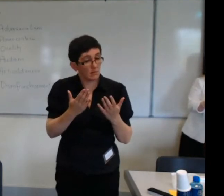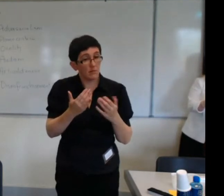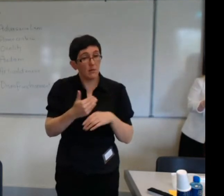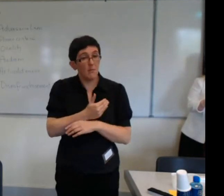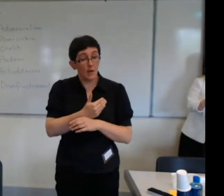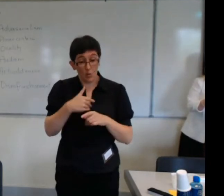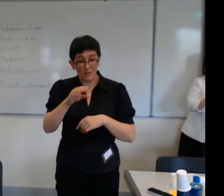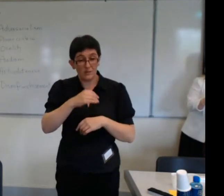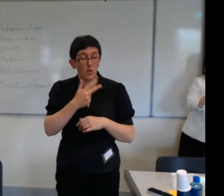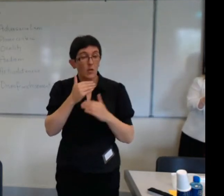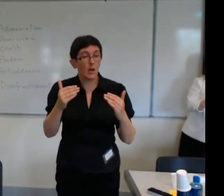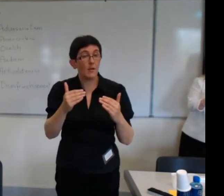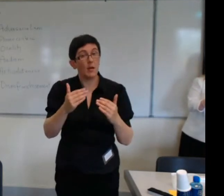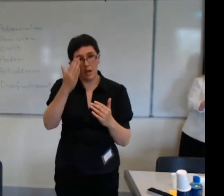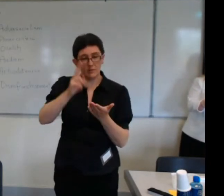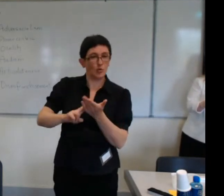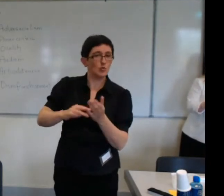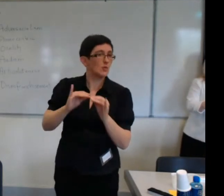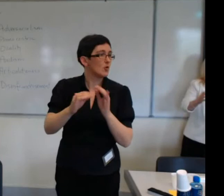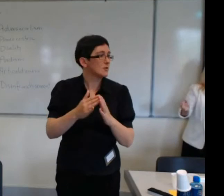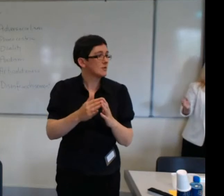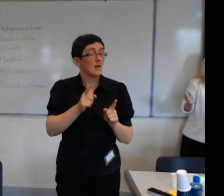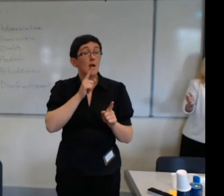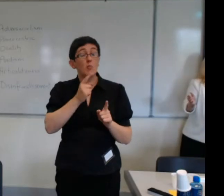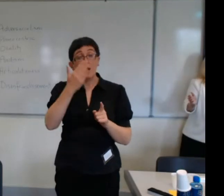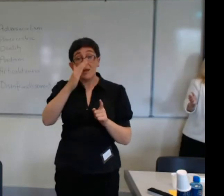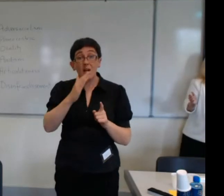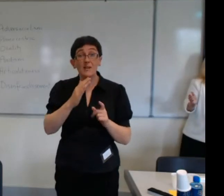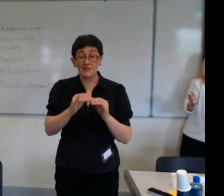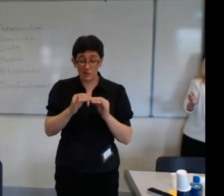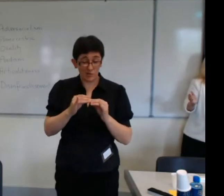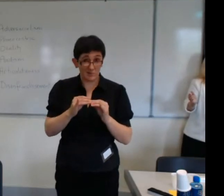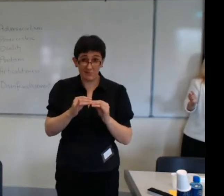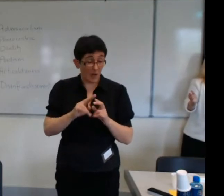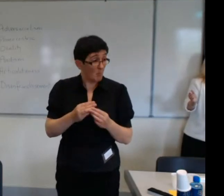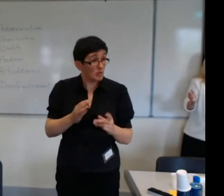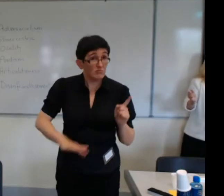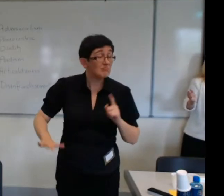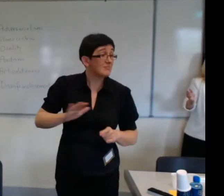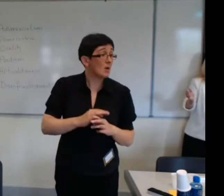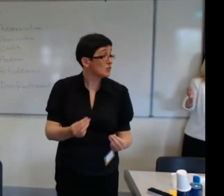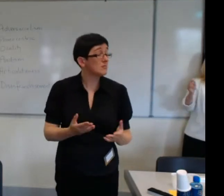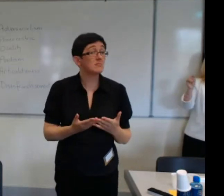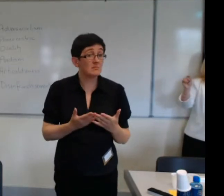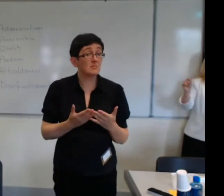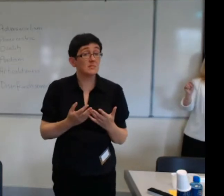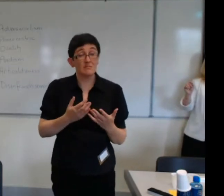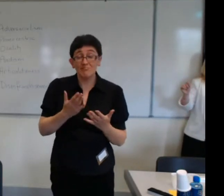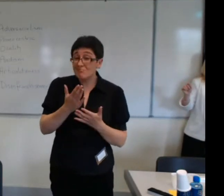level. In Ireland, unfortunately, because of the lack of provision of interpreters across the board, it's really hit and miss.